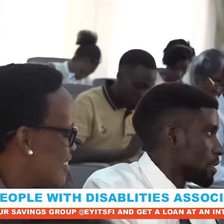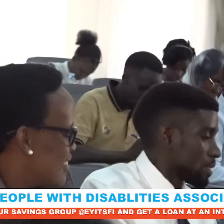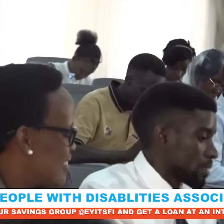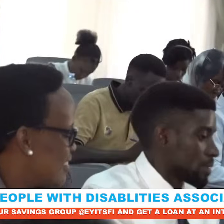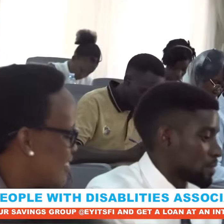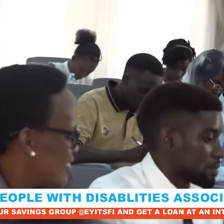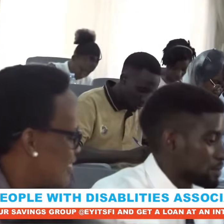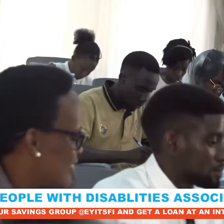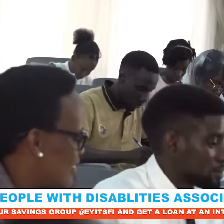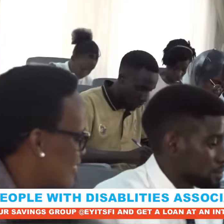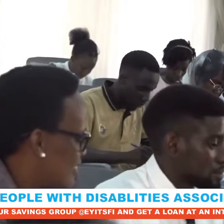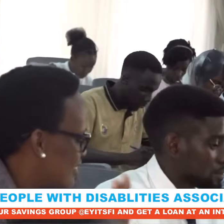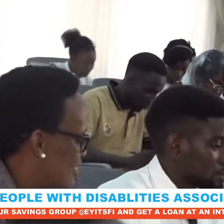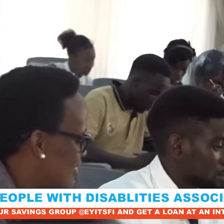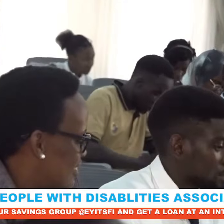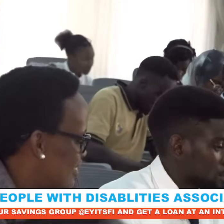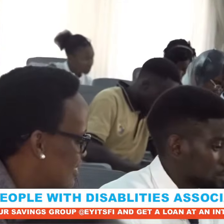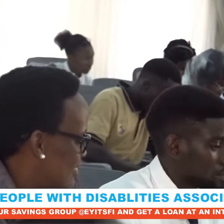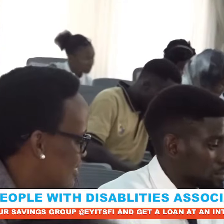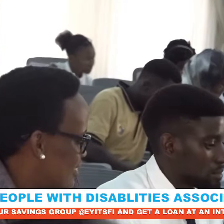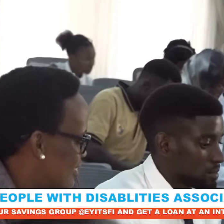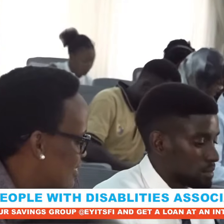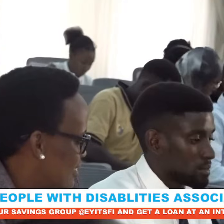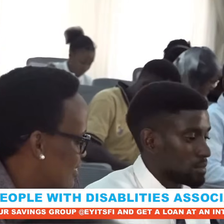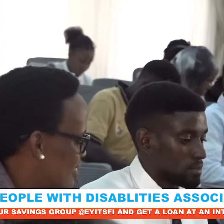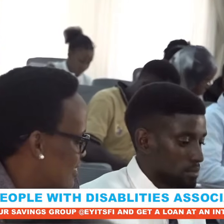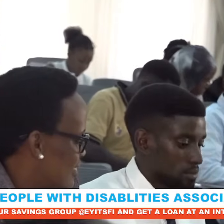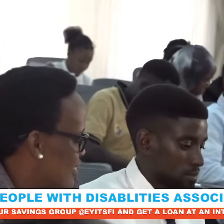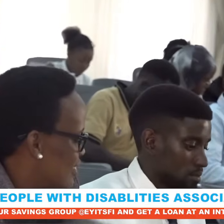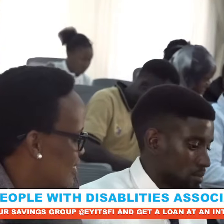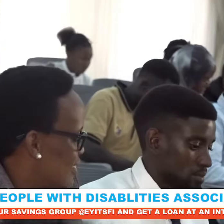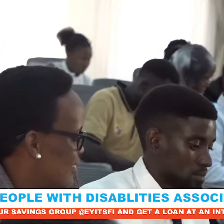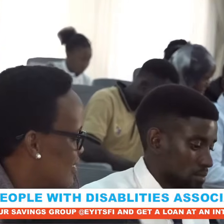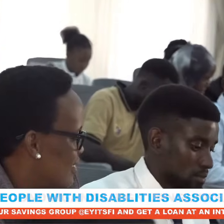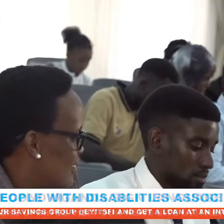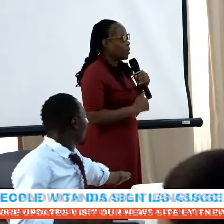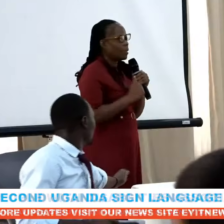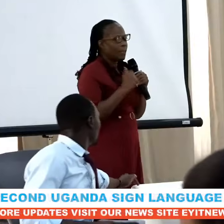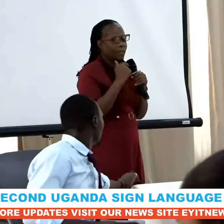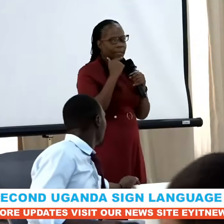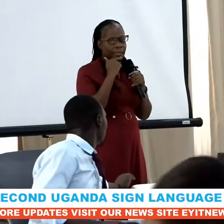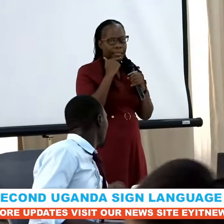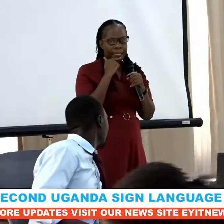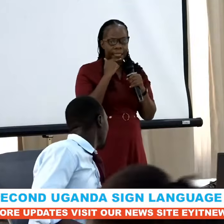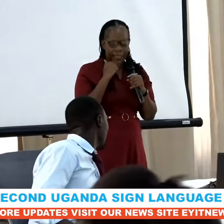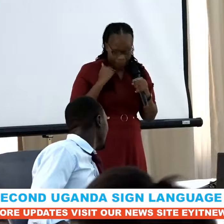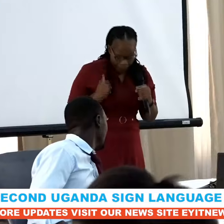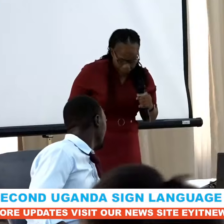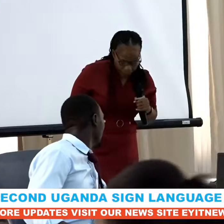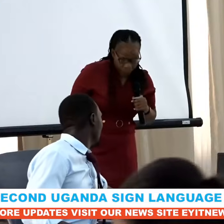Yes, like Oliver Twist. I slowed down. Okay.